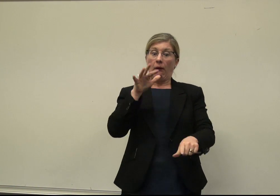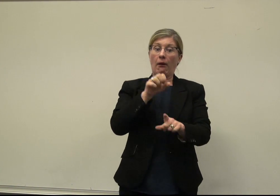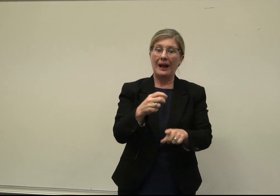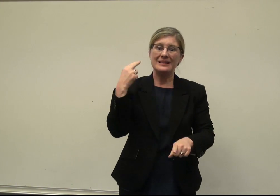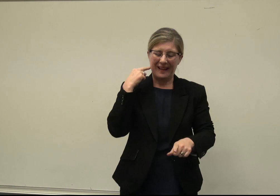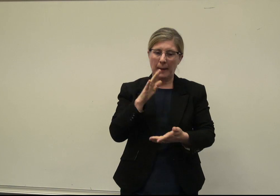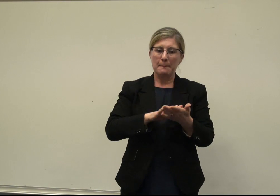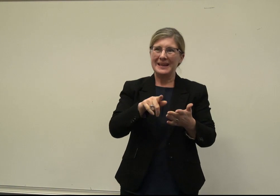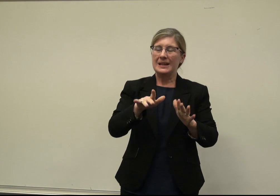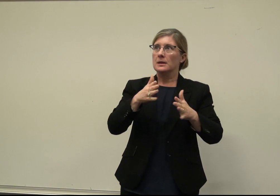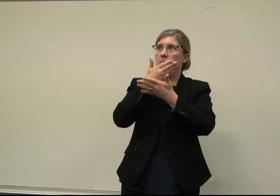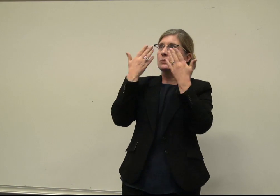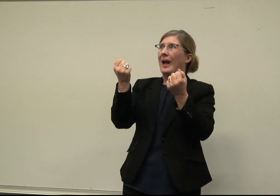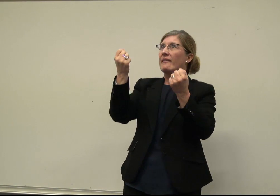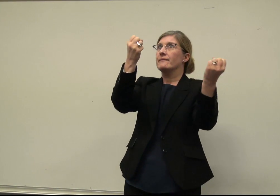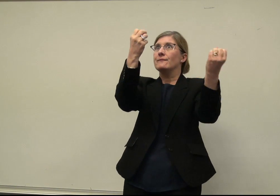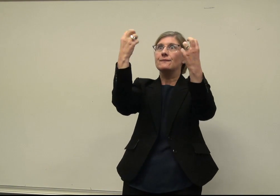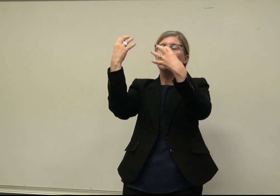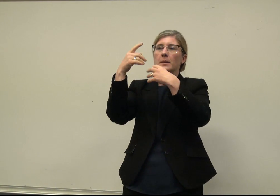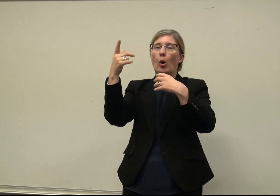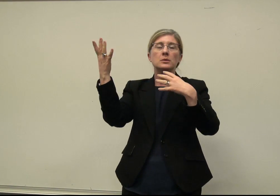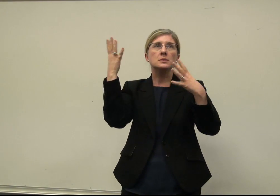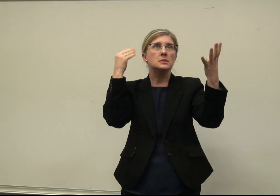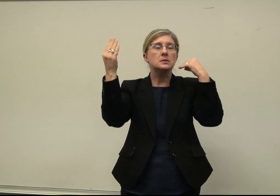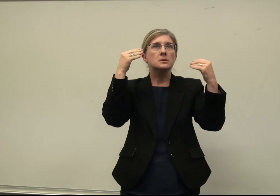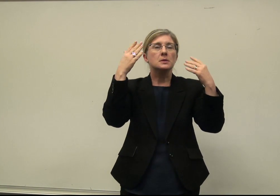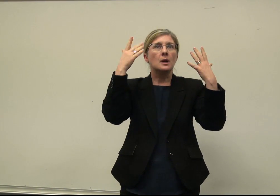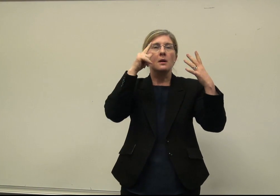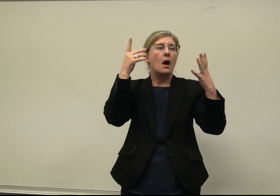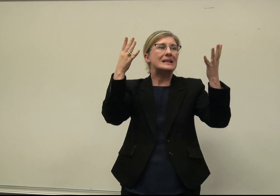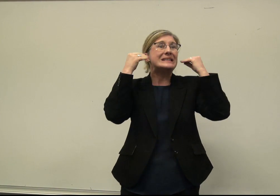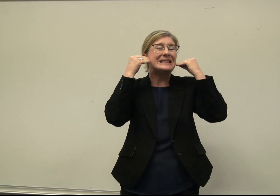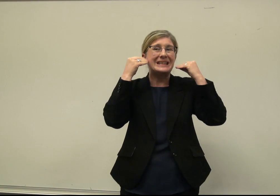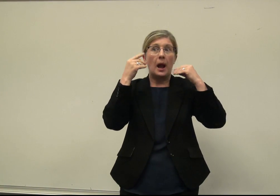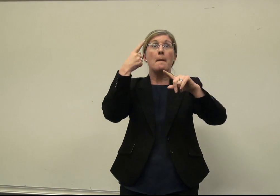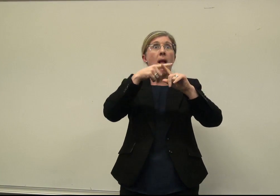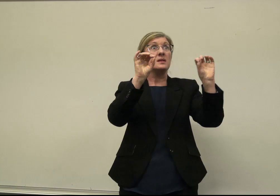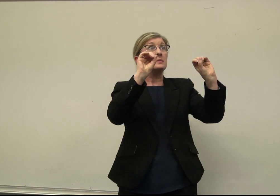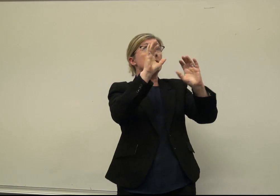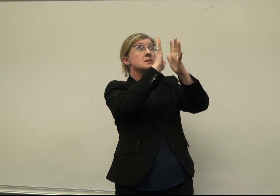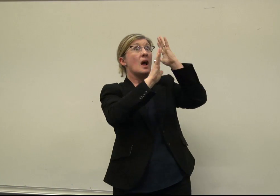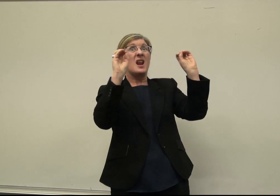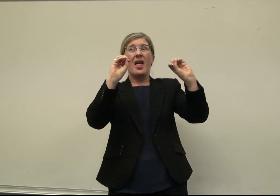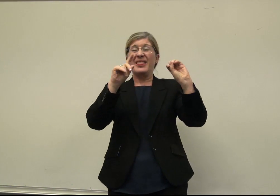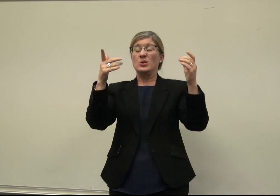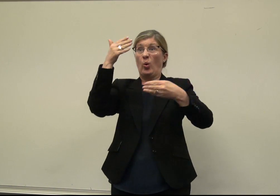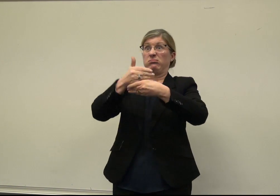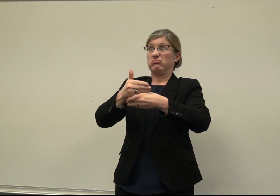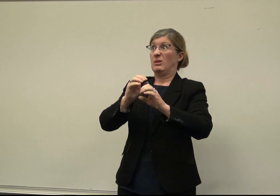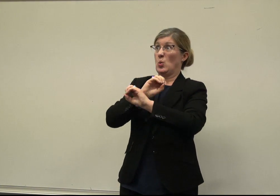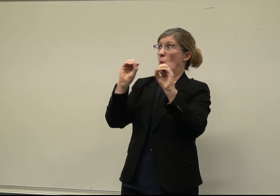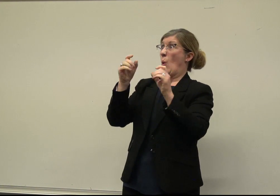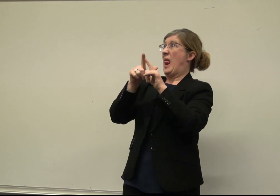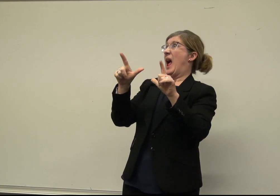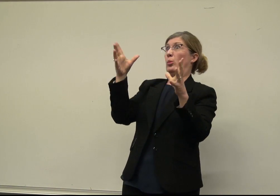obviously, you know, they can't process spoken language, and they are not getting sign language either. That's why